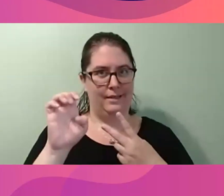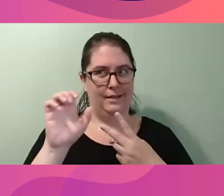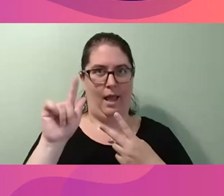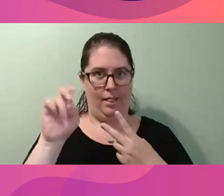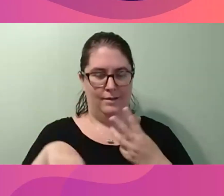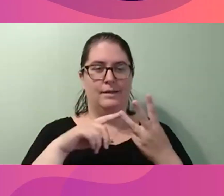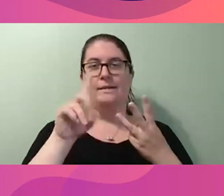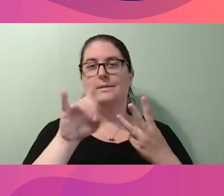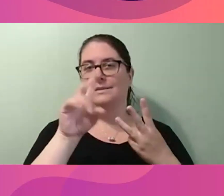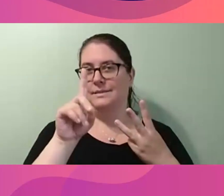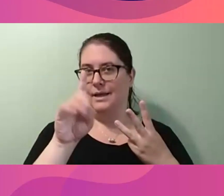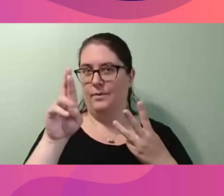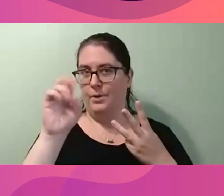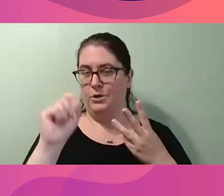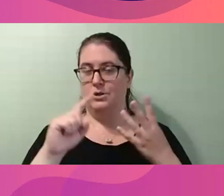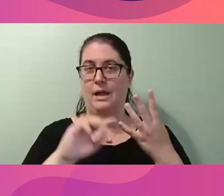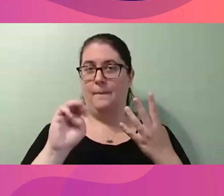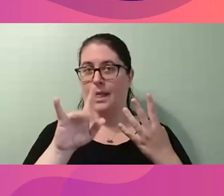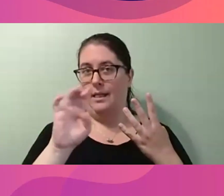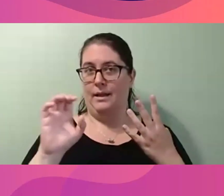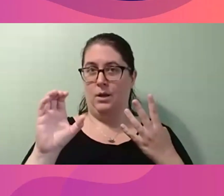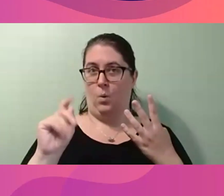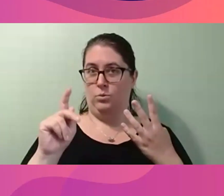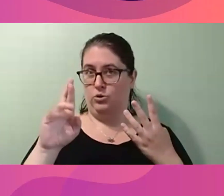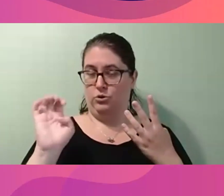Burns, and Melanie Couture, who are here